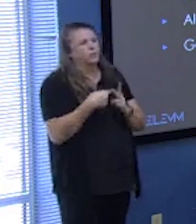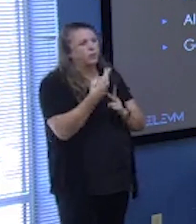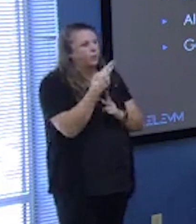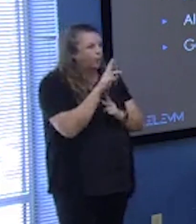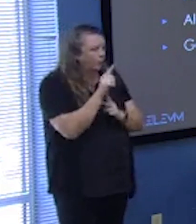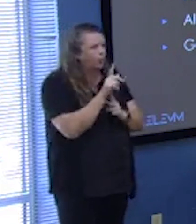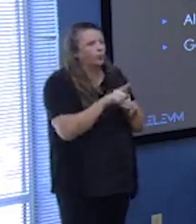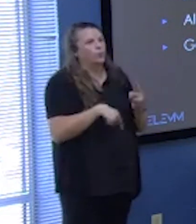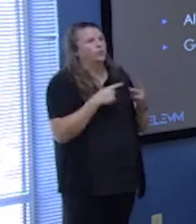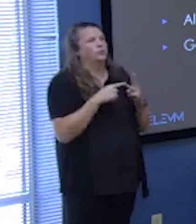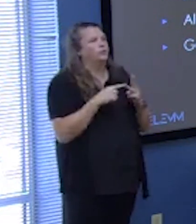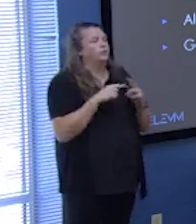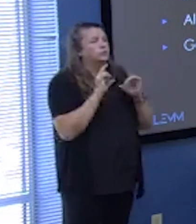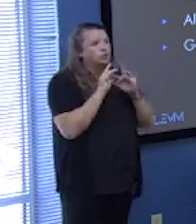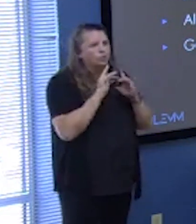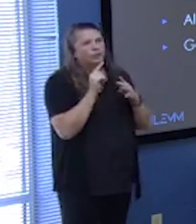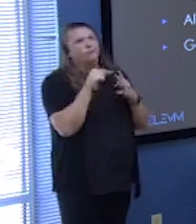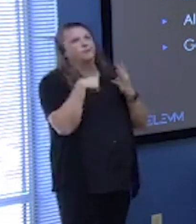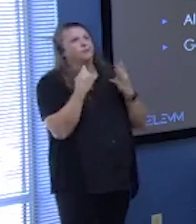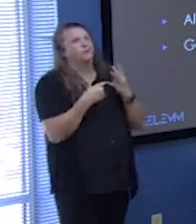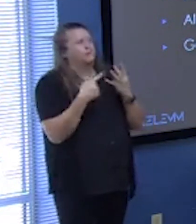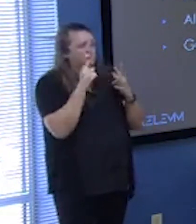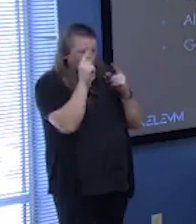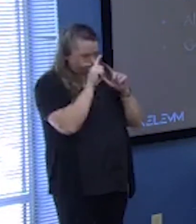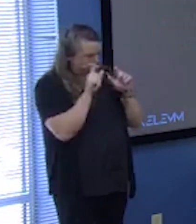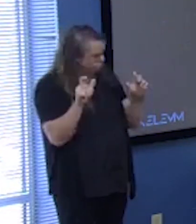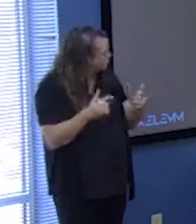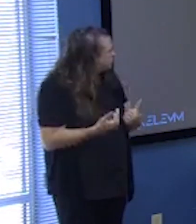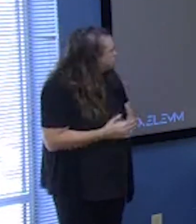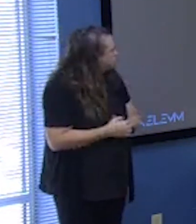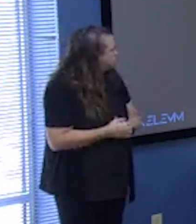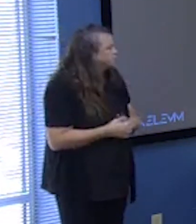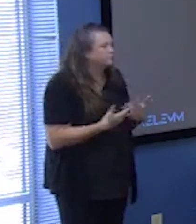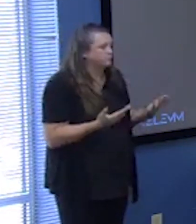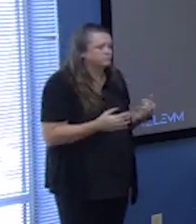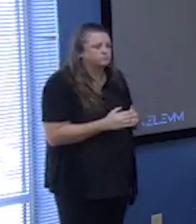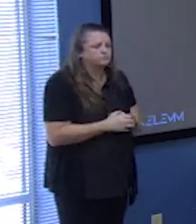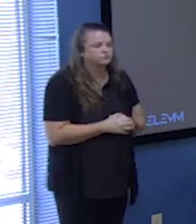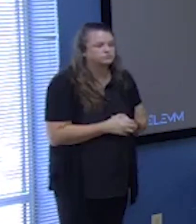Starbucks, and more. That's what the "and more" is.